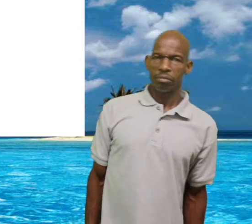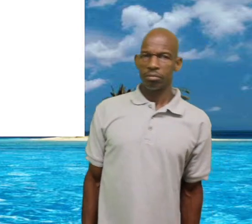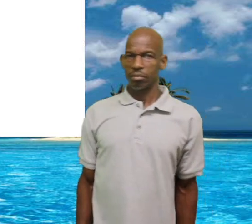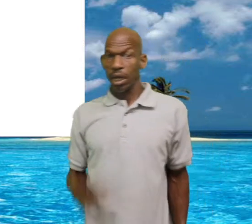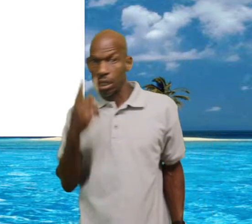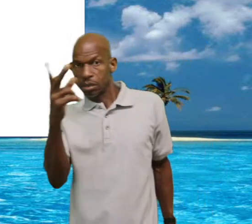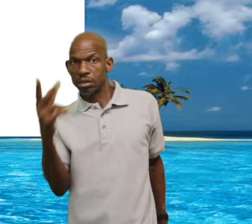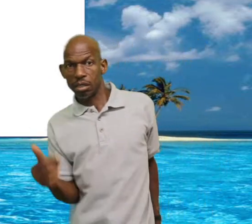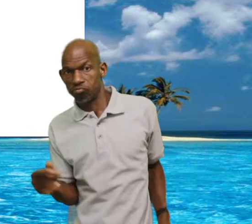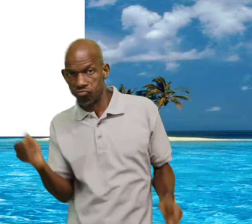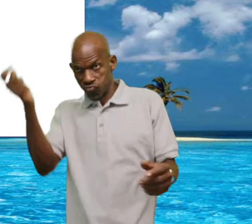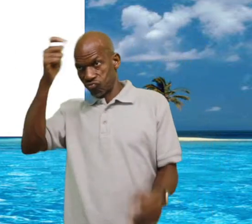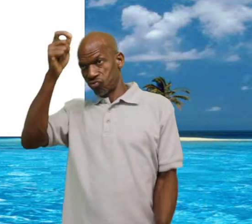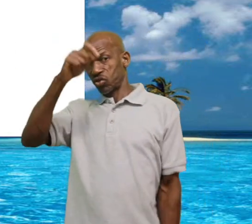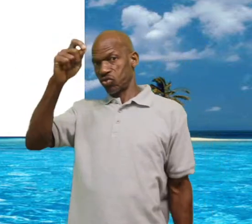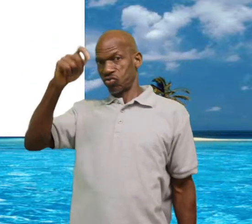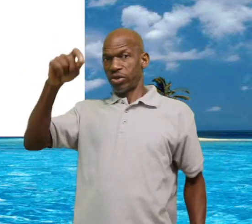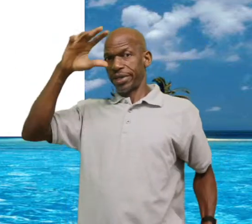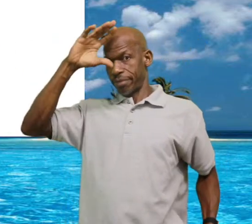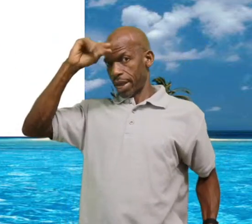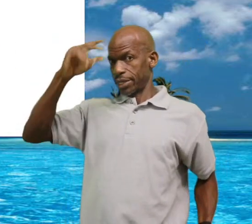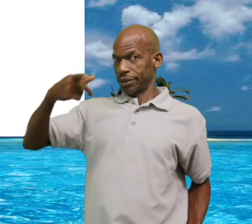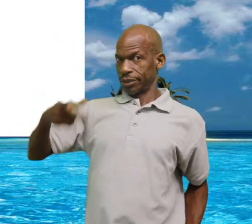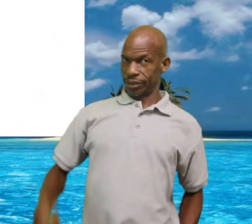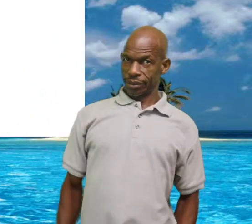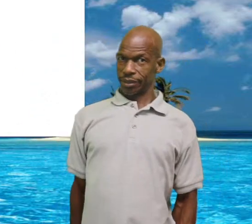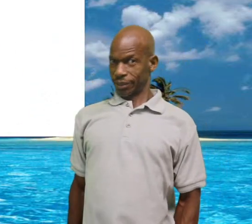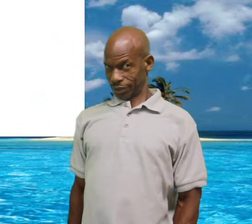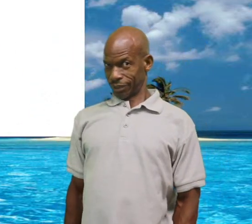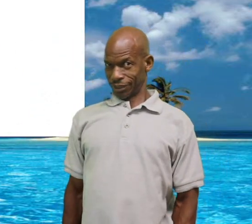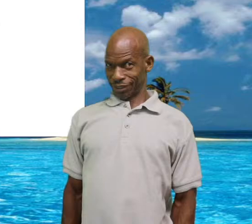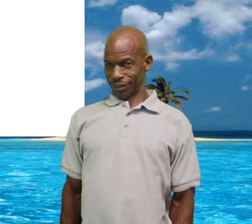Sorry about my drawing. It's not as nice as some other people who was drawing a